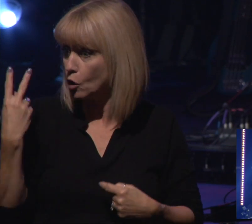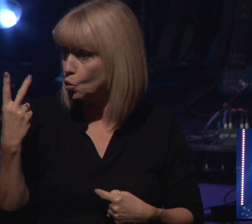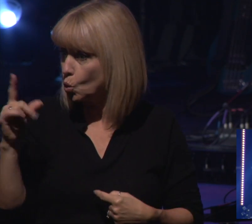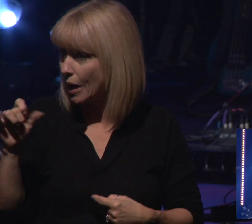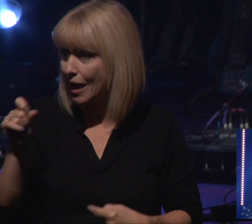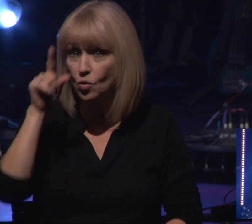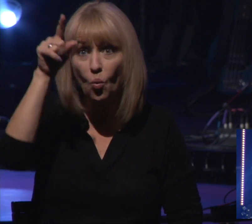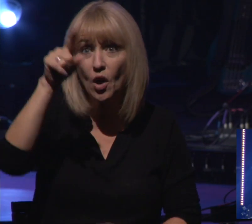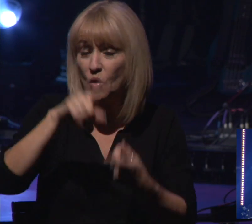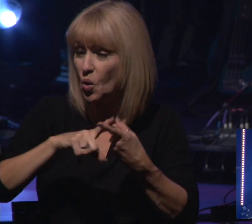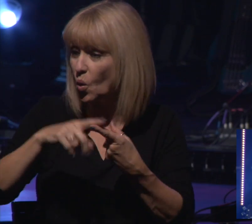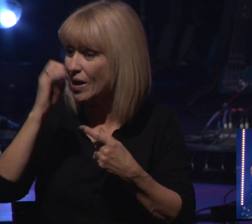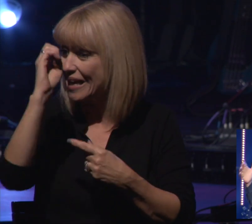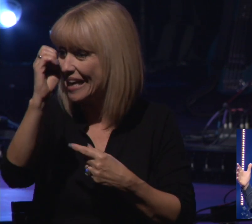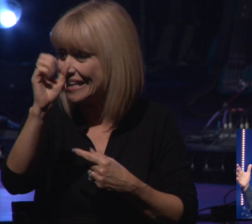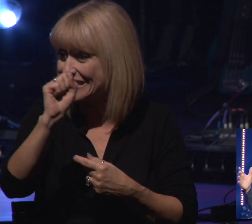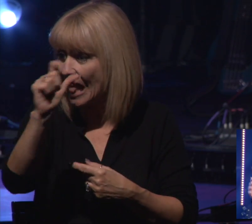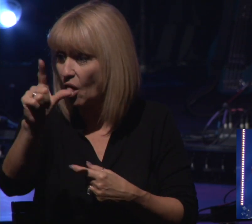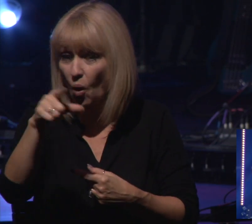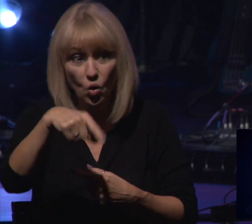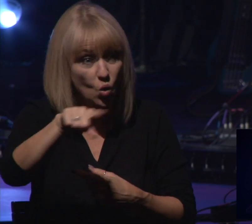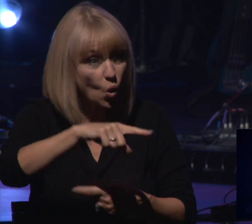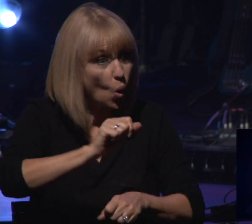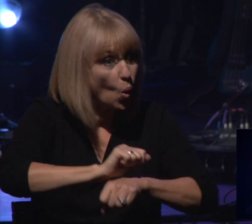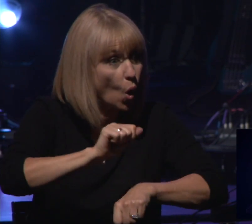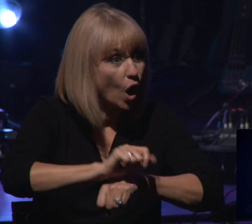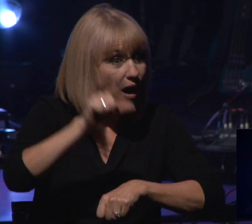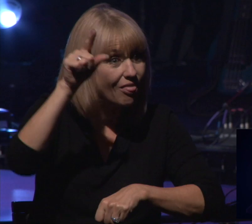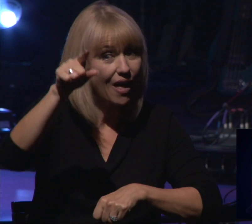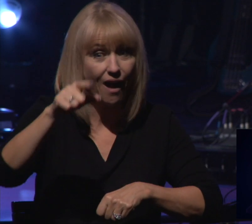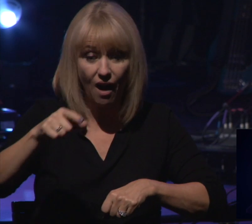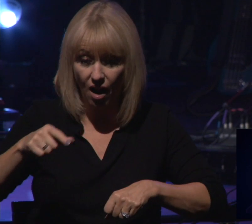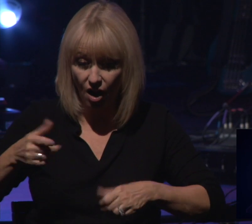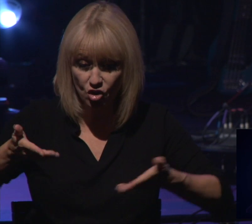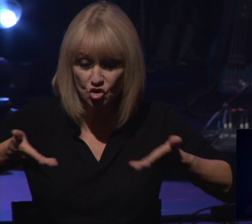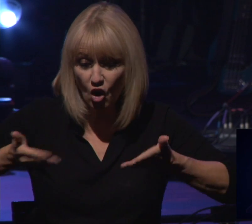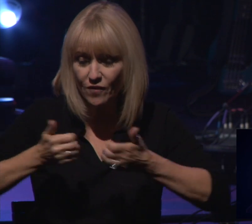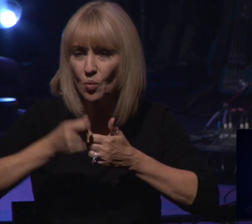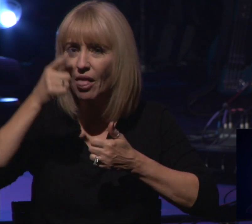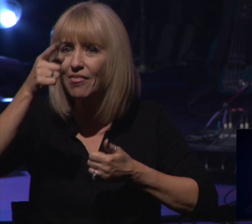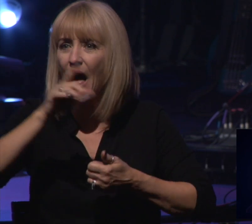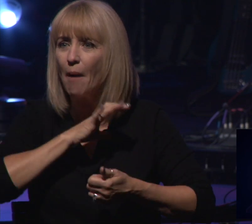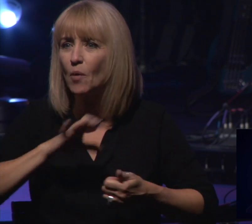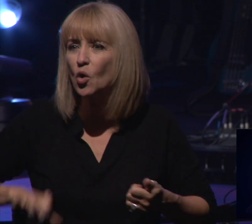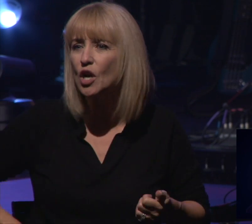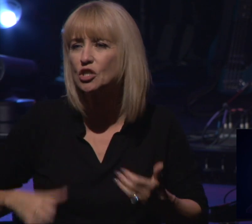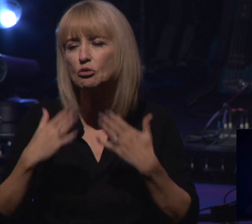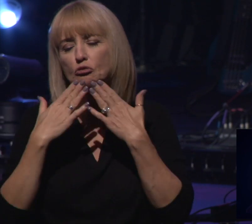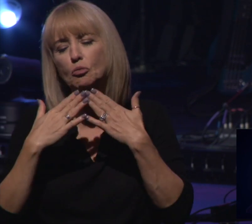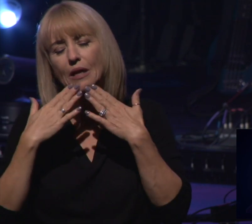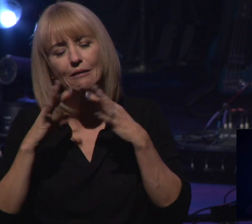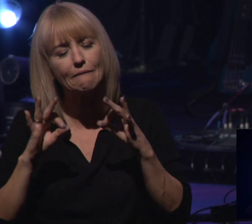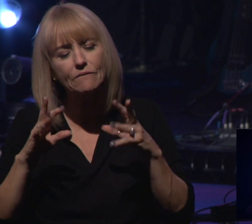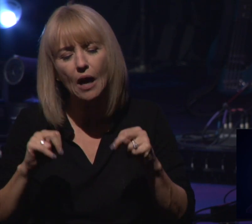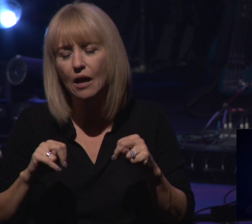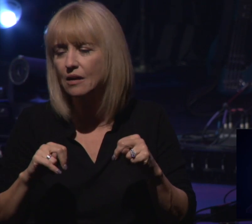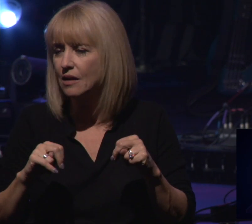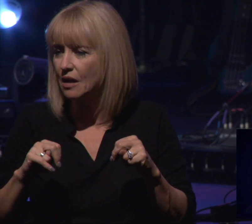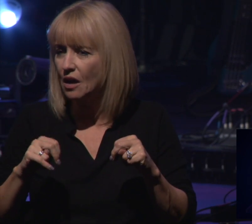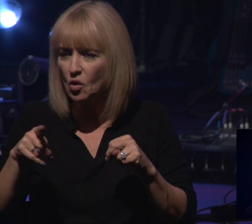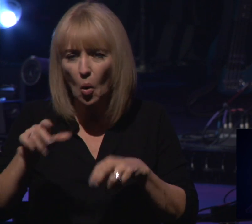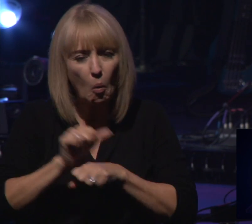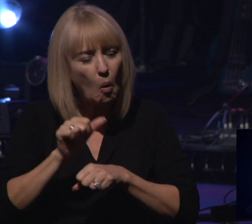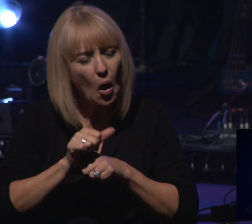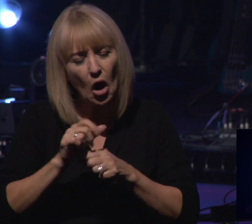and we served in East St. Louis in that Washington Park neighborhood, and the services we had, the worship together with the Christians there was sweet